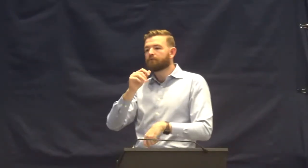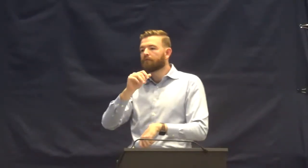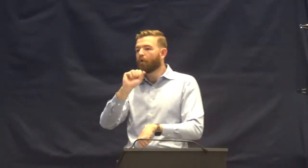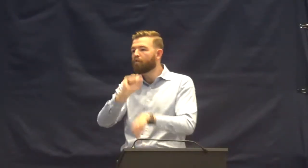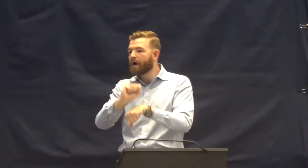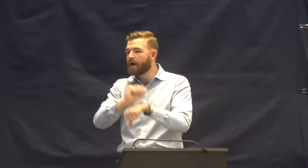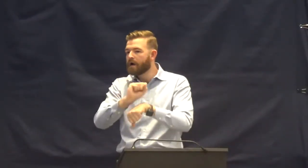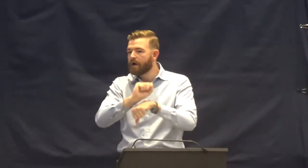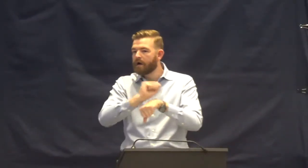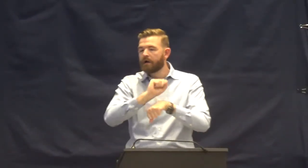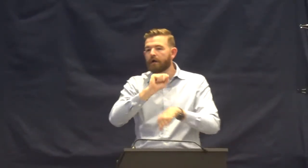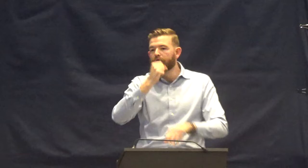that oppression.